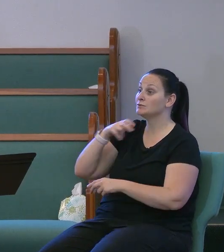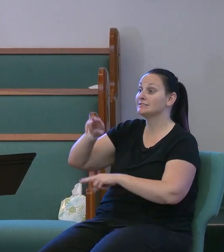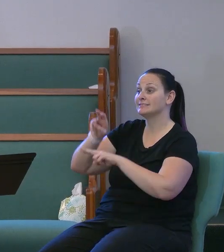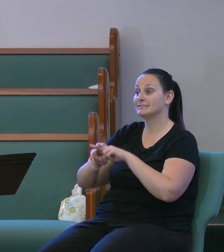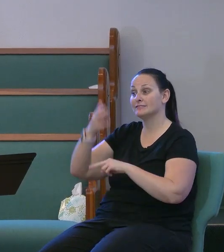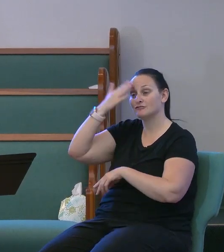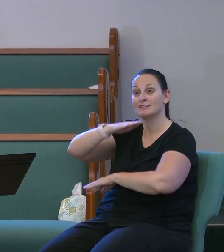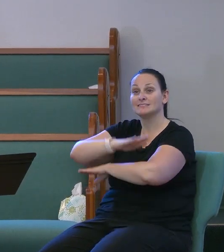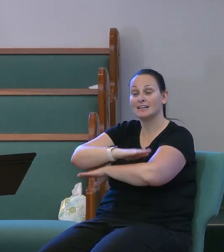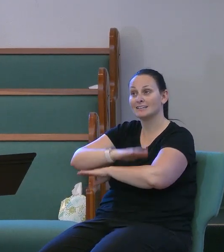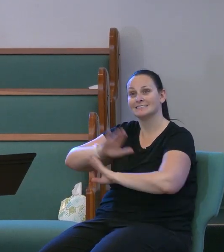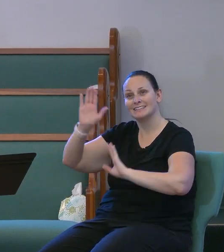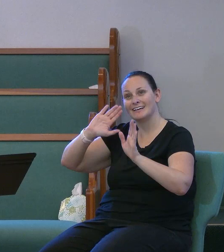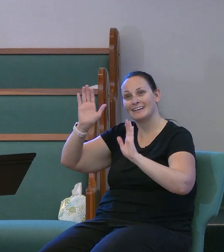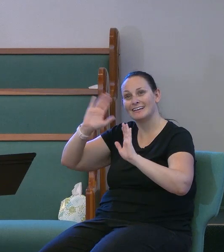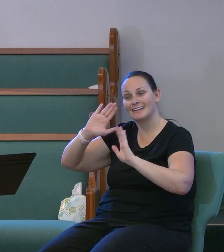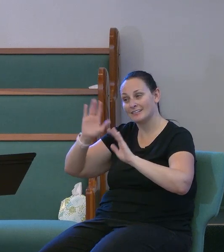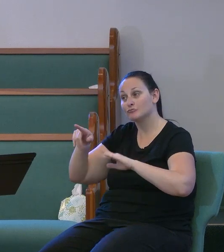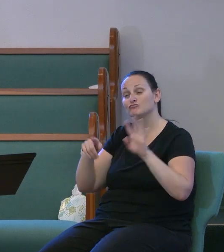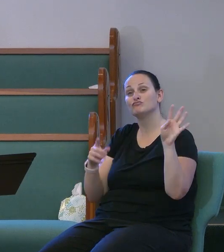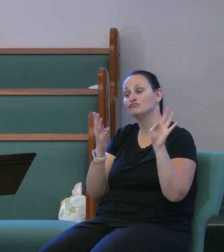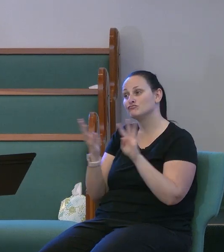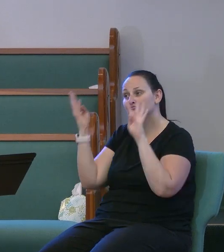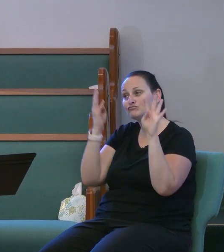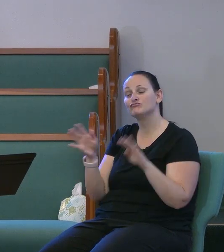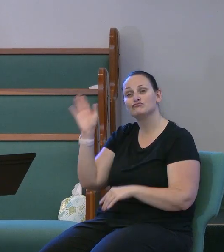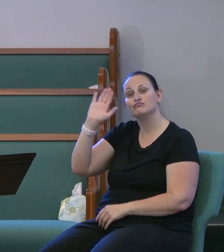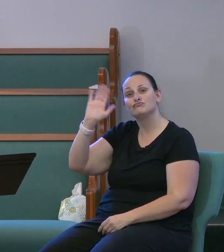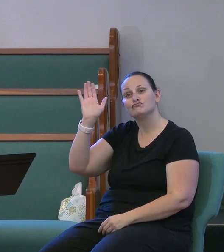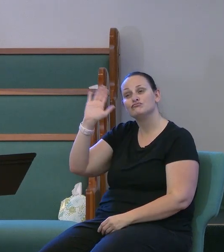front desk and greet you as you come in.